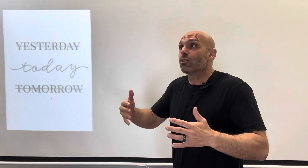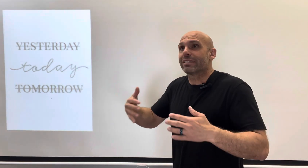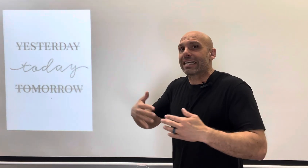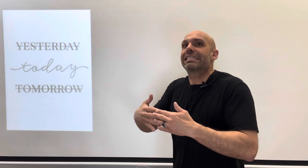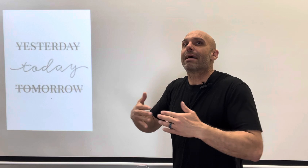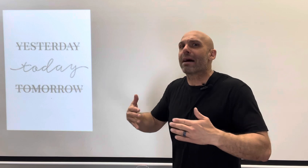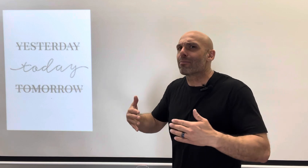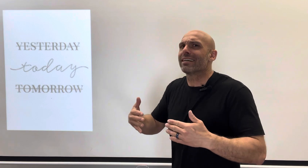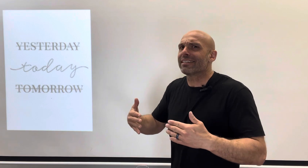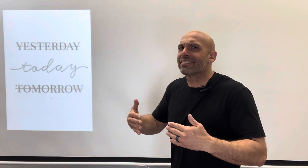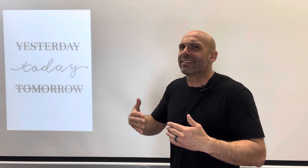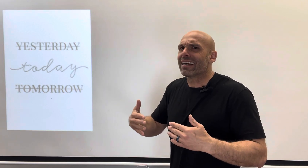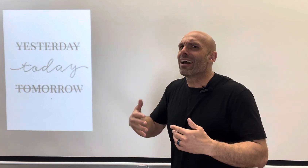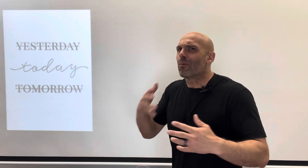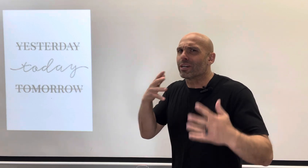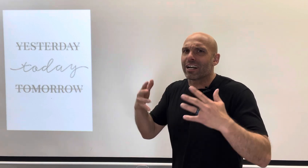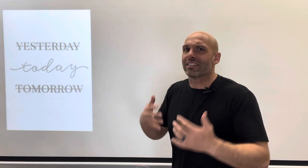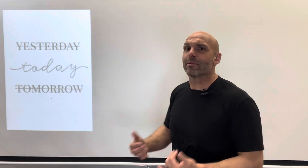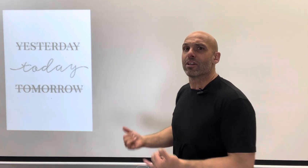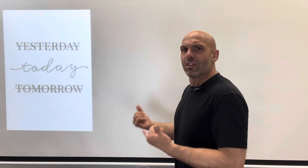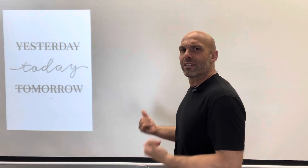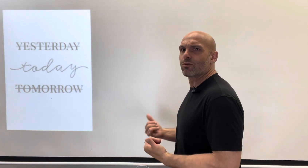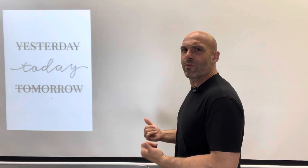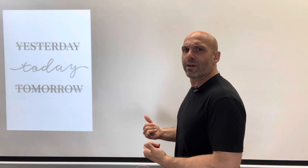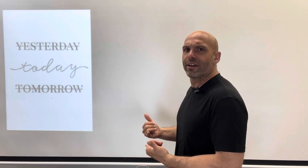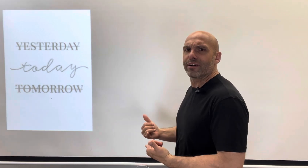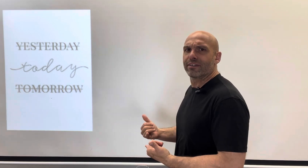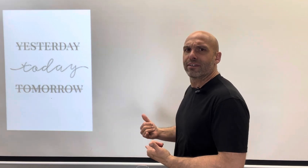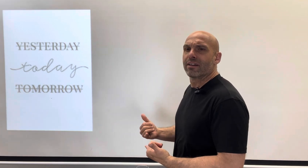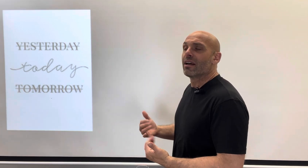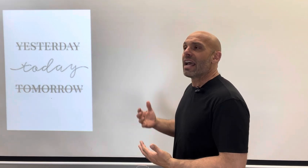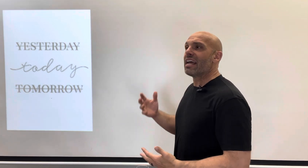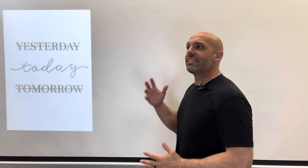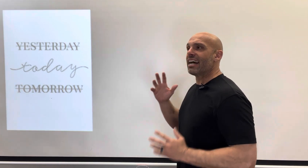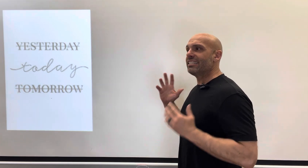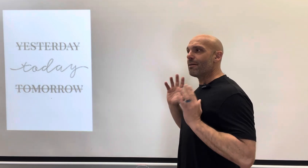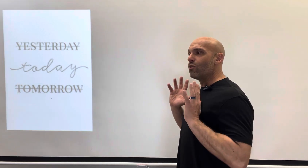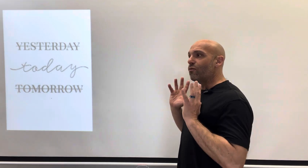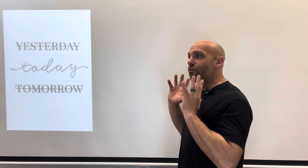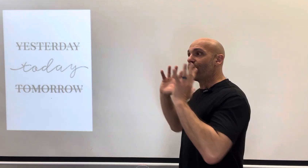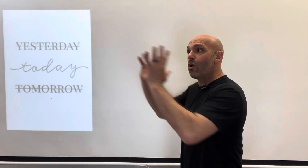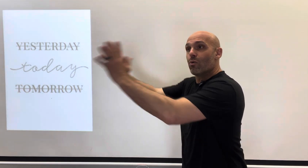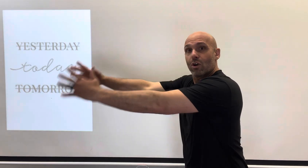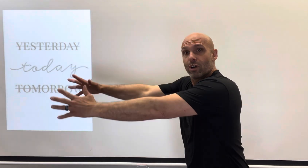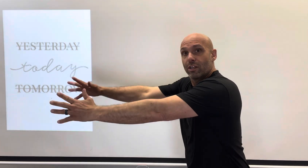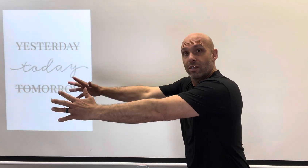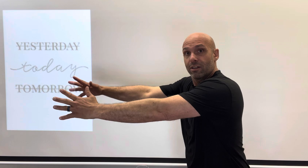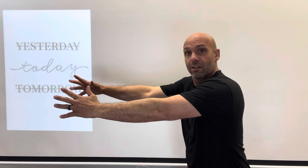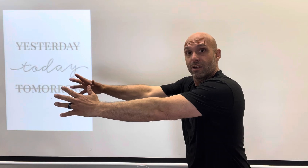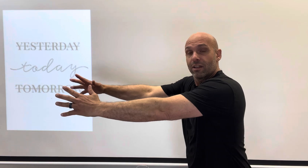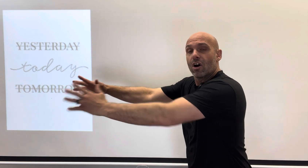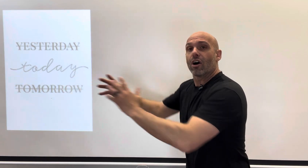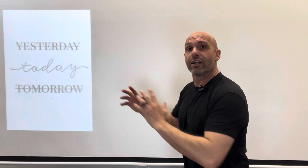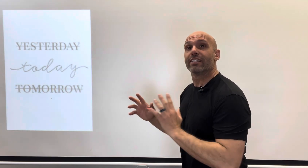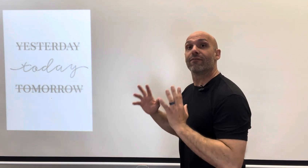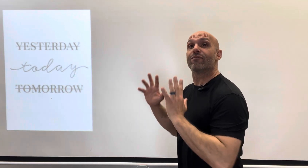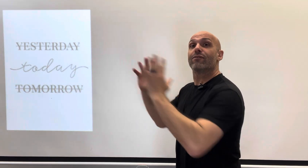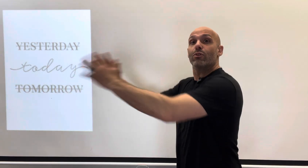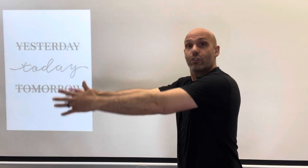like semi-present. Weird concept. So that's why we're here. And signs that move forward are in the